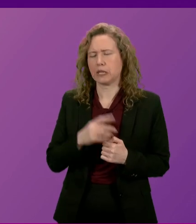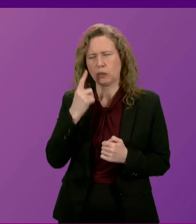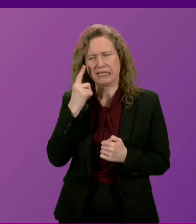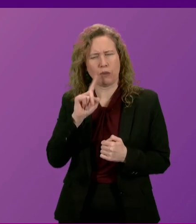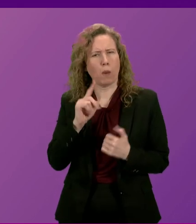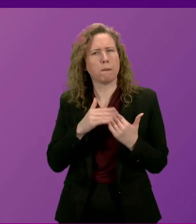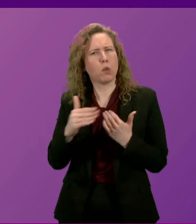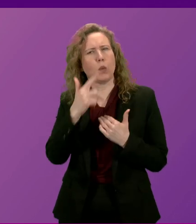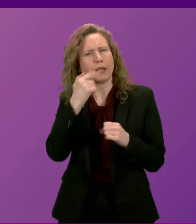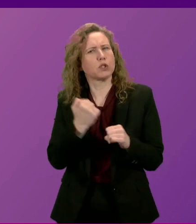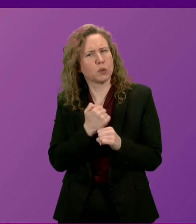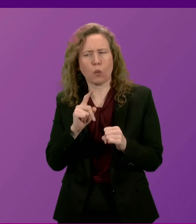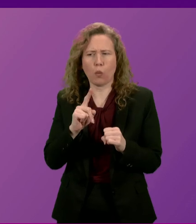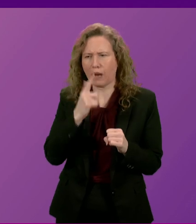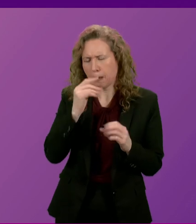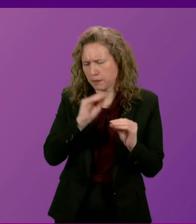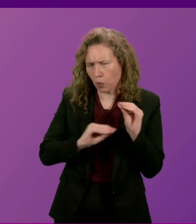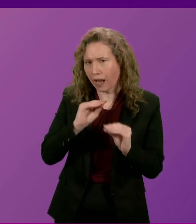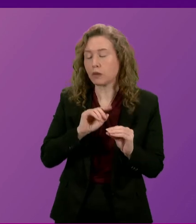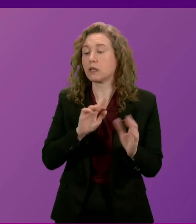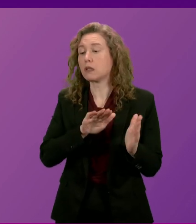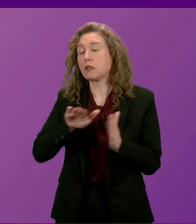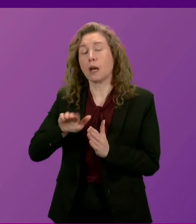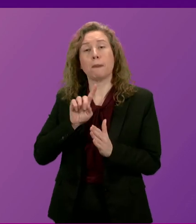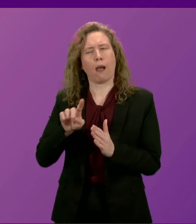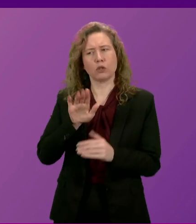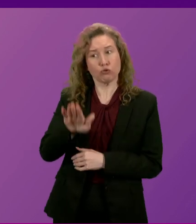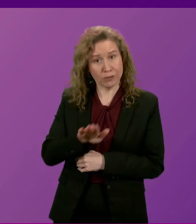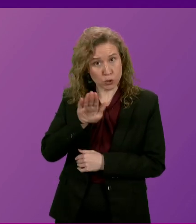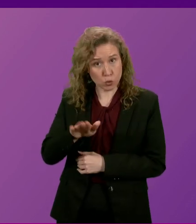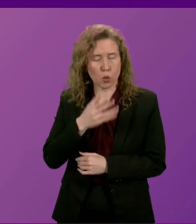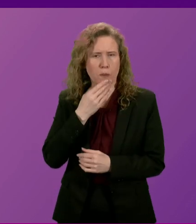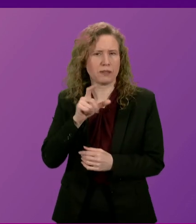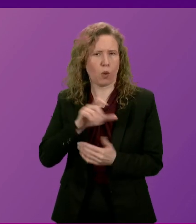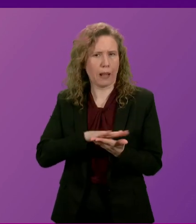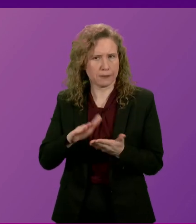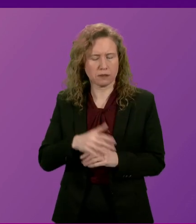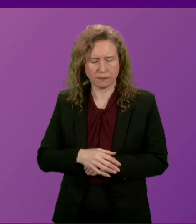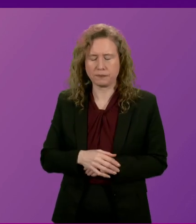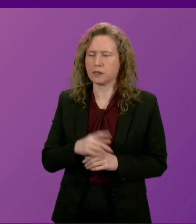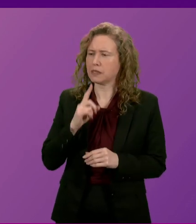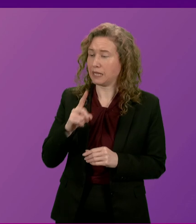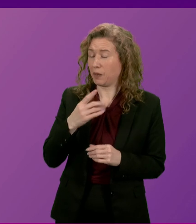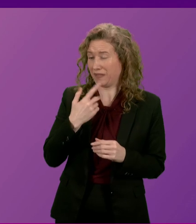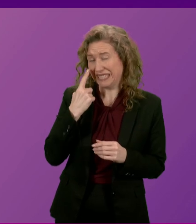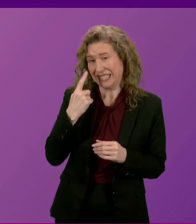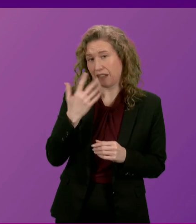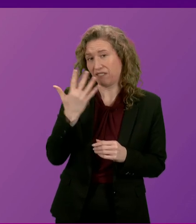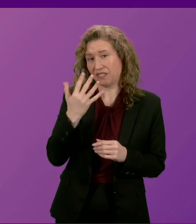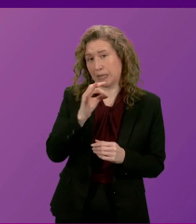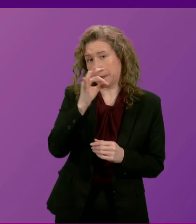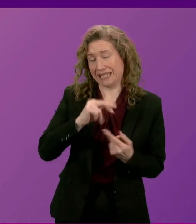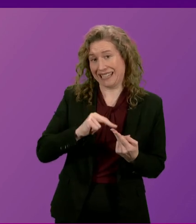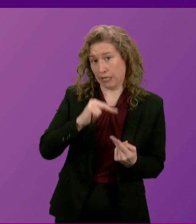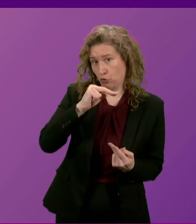what can be established. What I'd say to reassure Mr. Cole-Hamilton is that we've seen a 15%